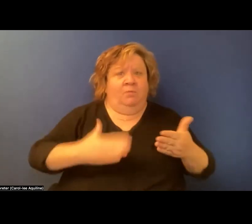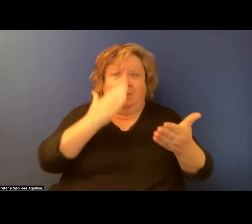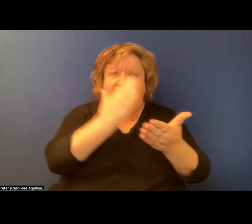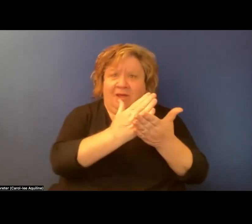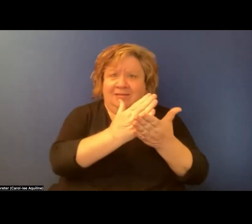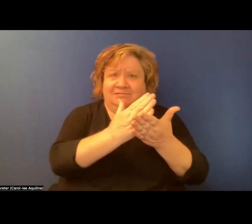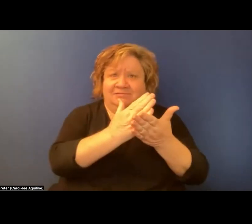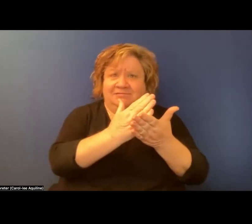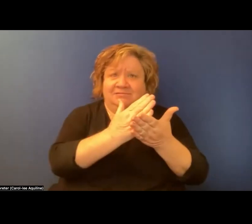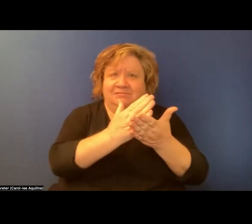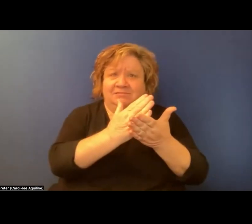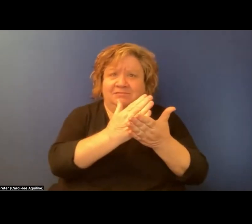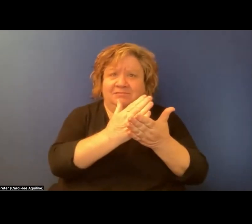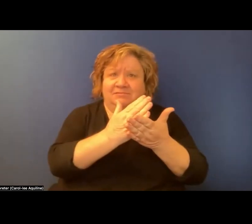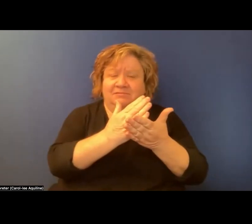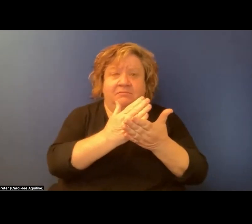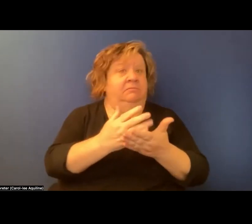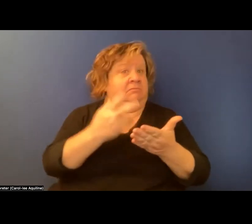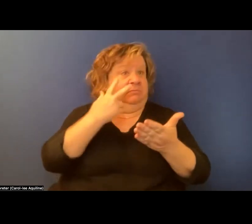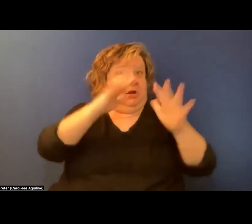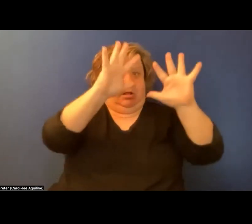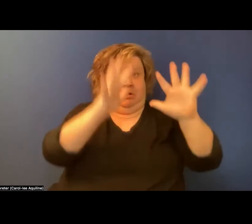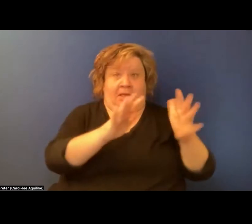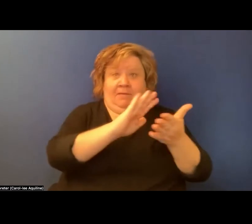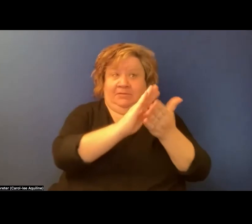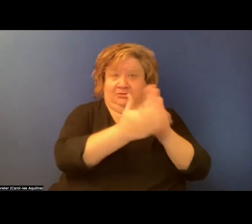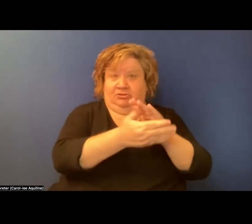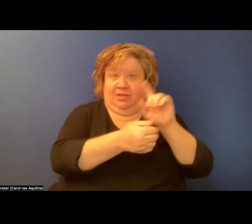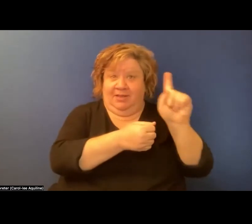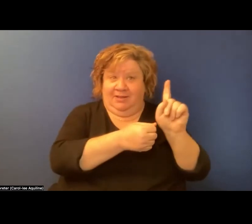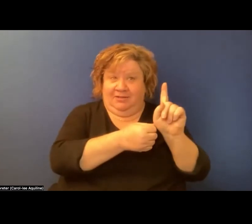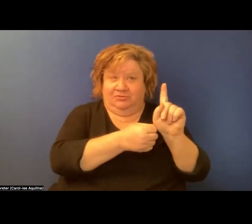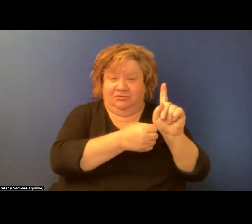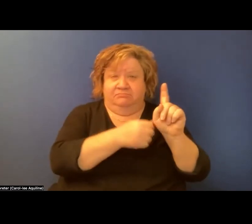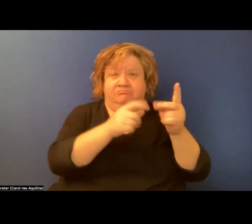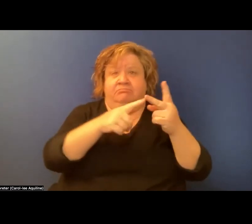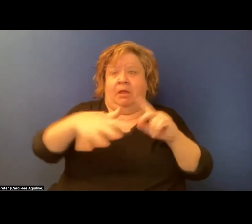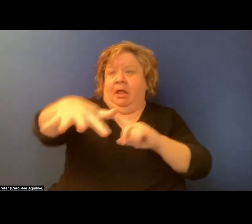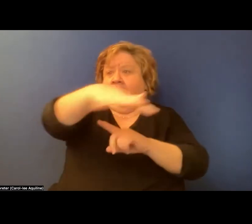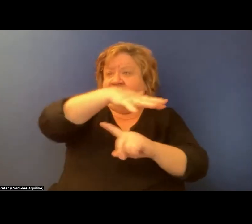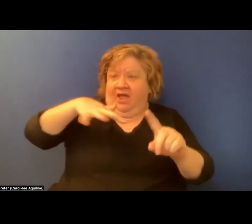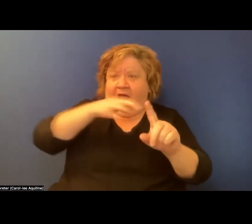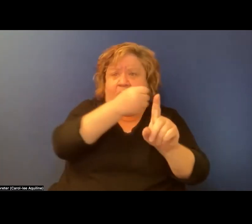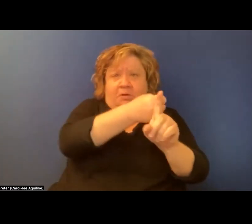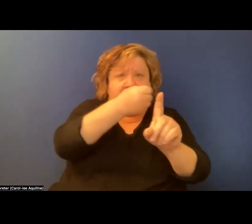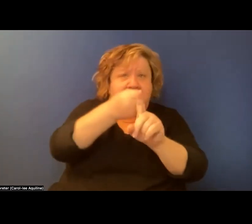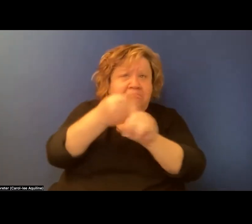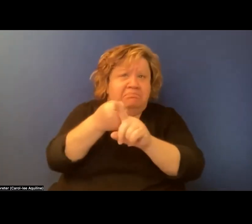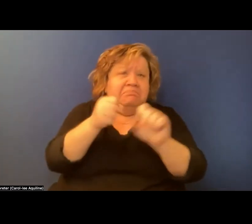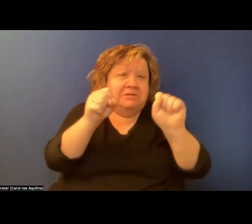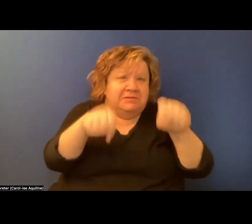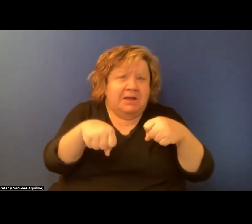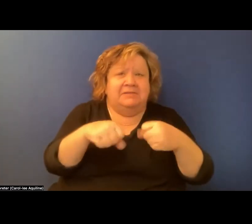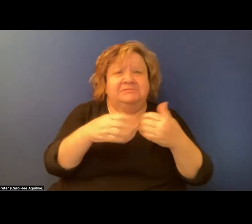change, not only on the environment, but also, for example, on resources, people's livelihoods, living